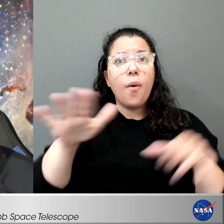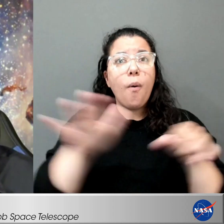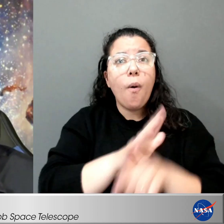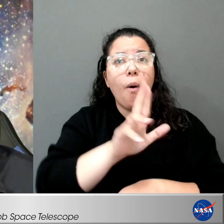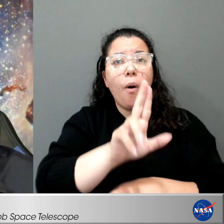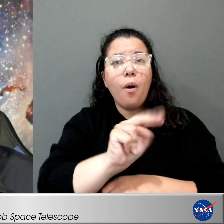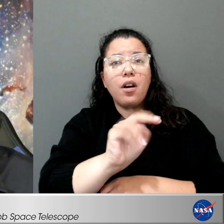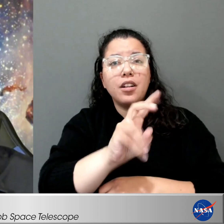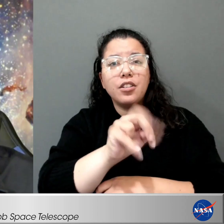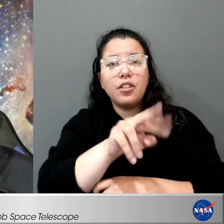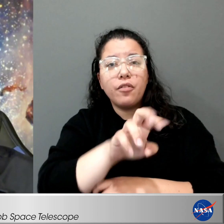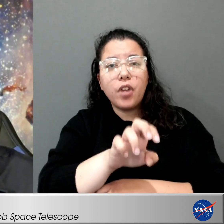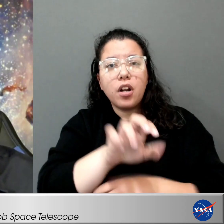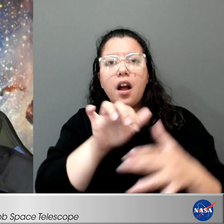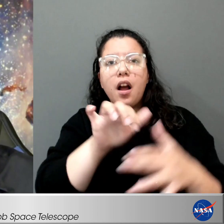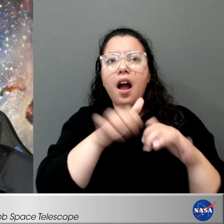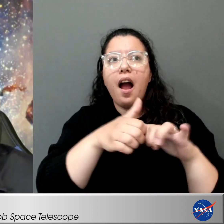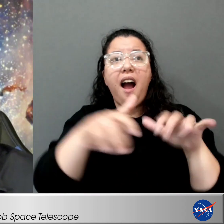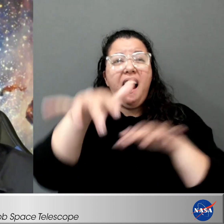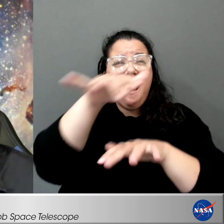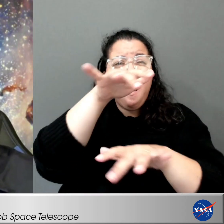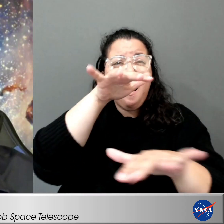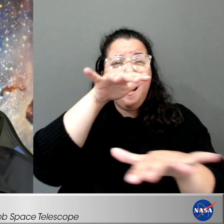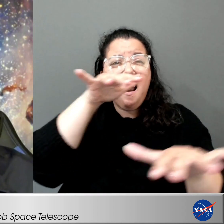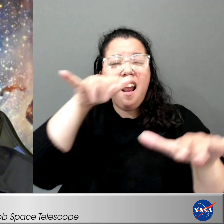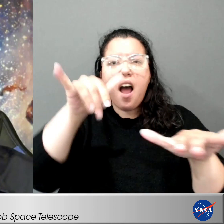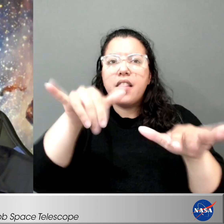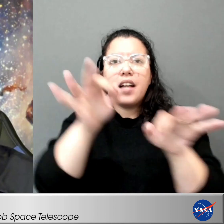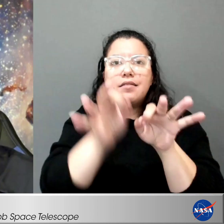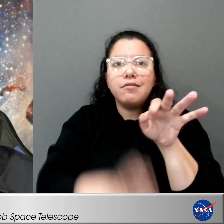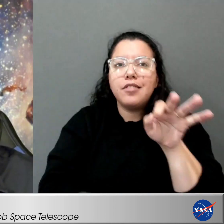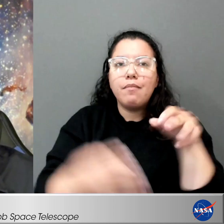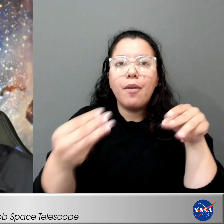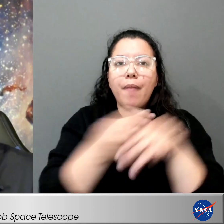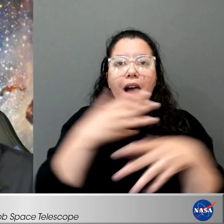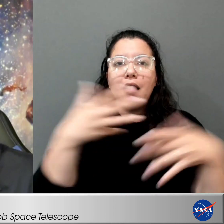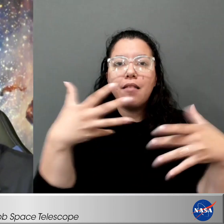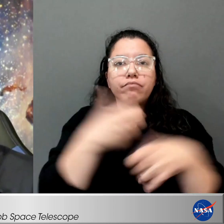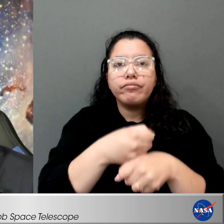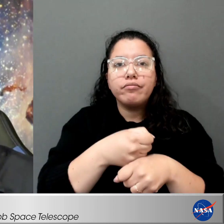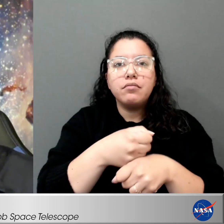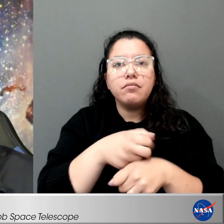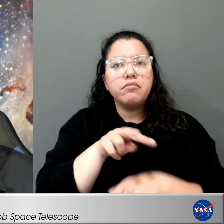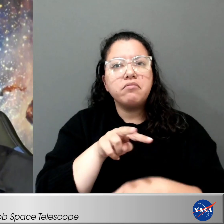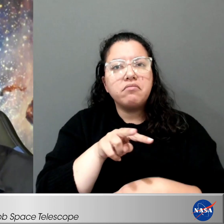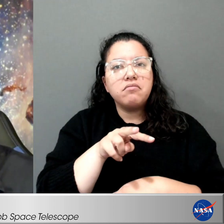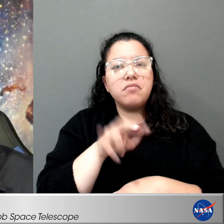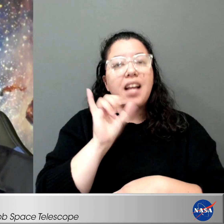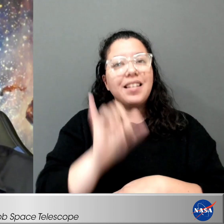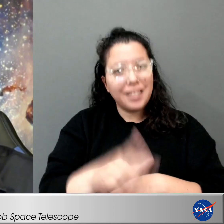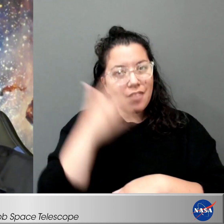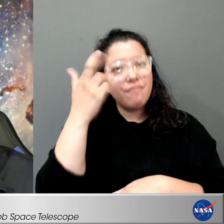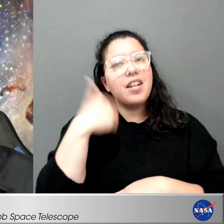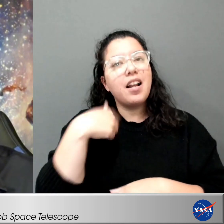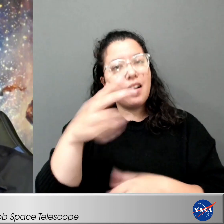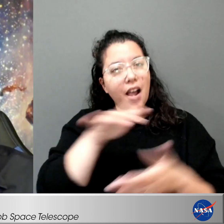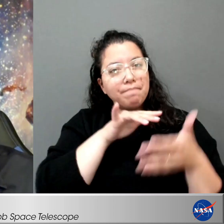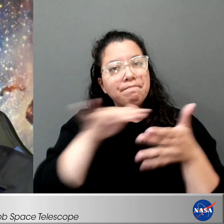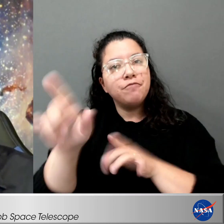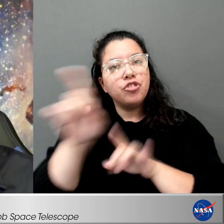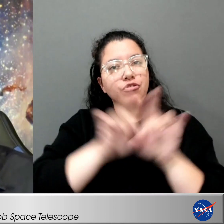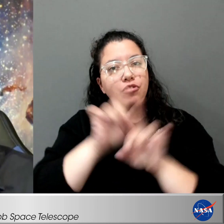the things that we could observe in our skies. So that's really what convinced me to study astronomy when I was an undergraduate in college,